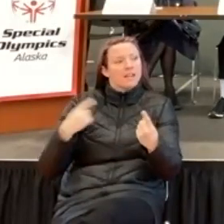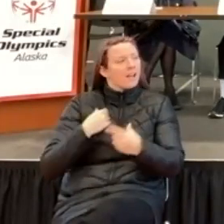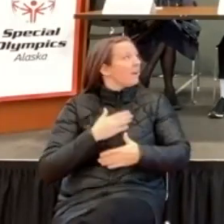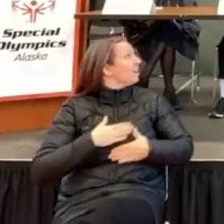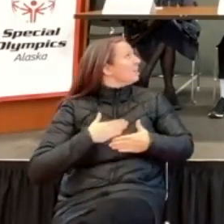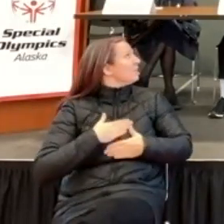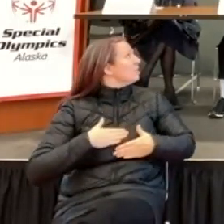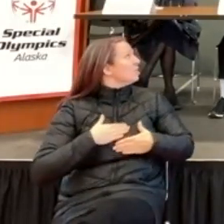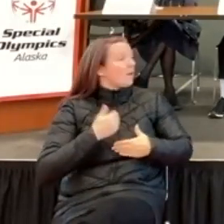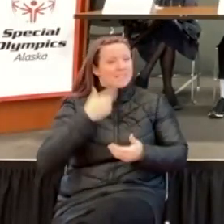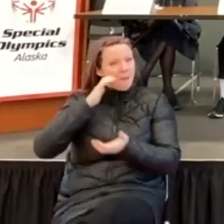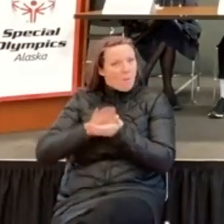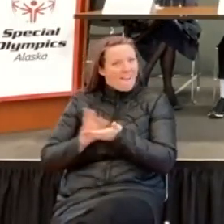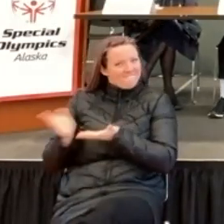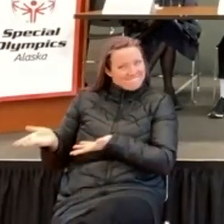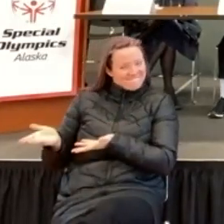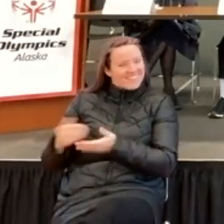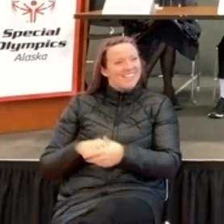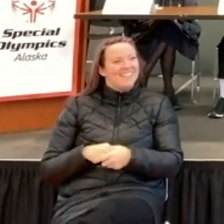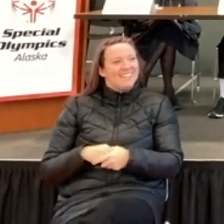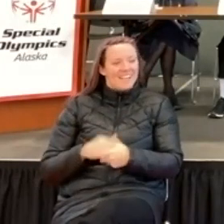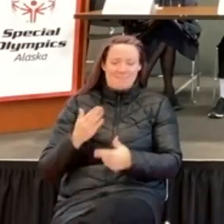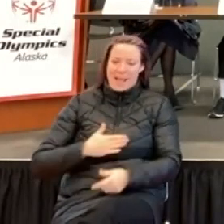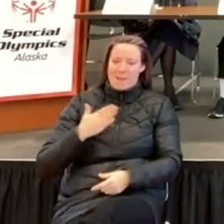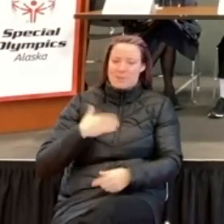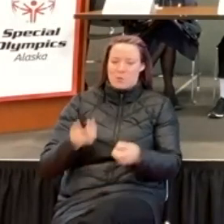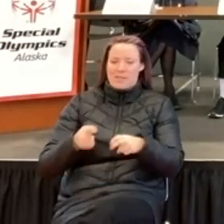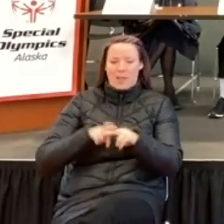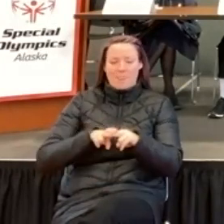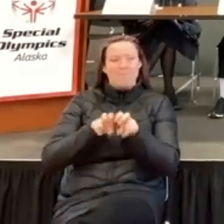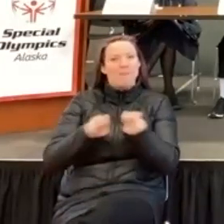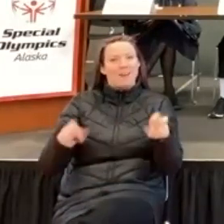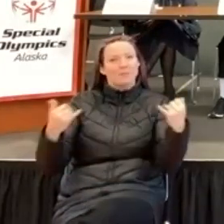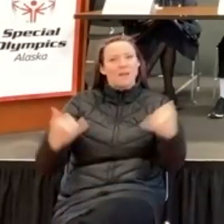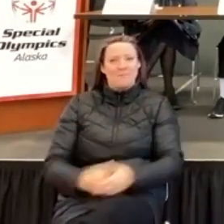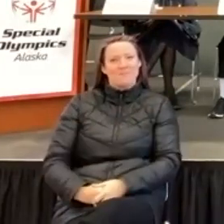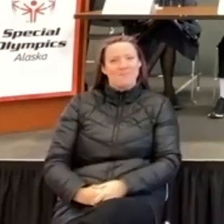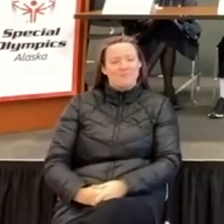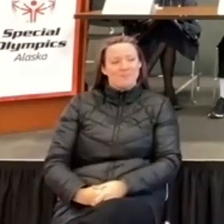having her as my wife. And I'm happy to be on the panel.